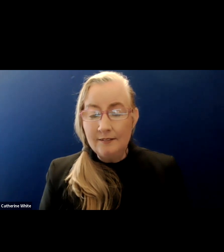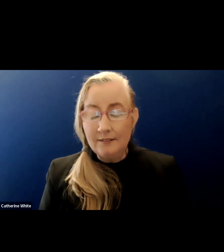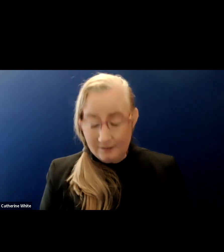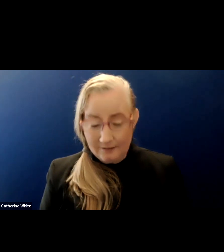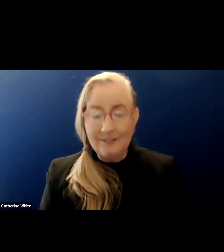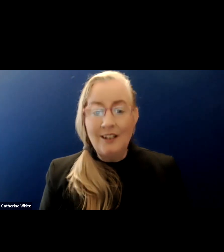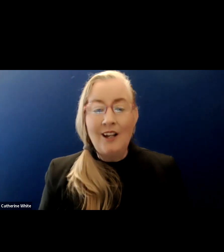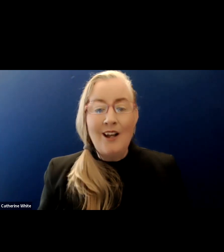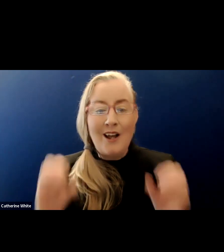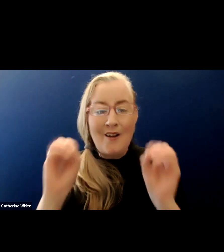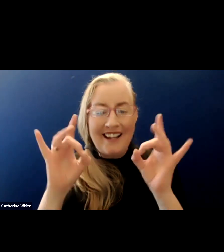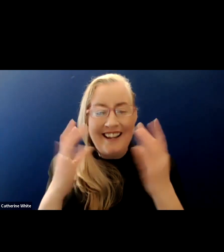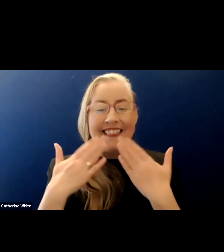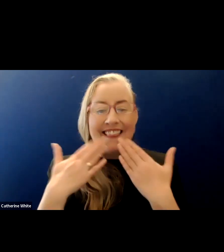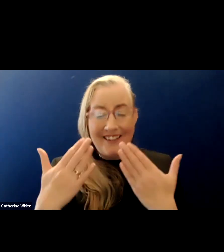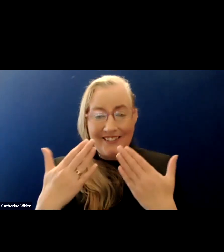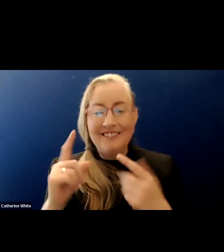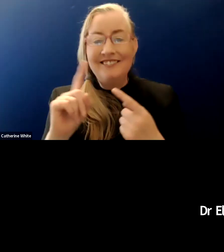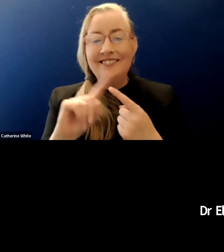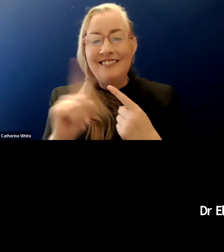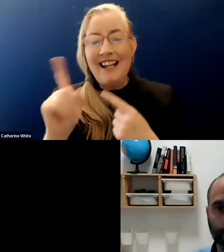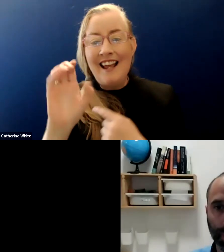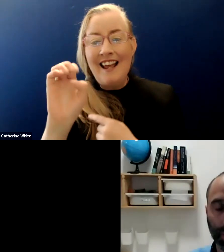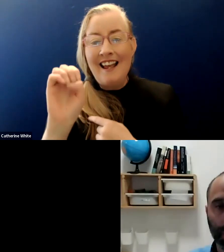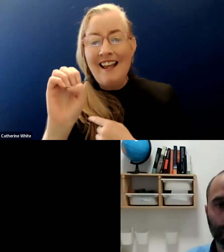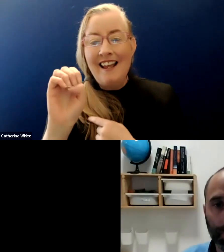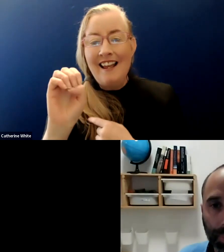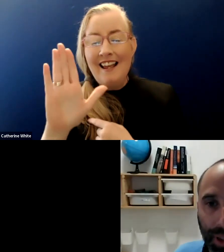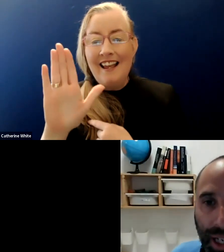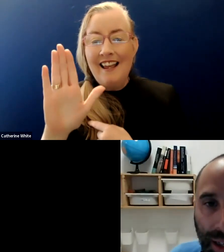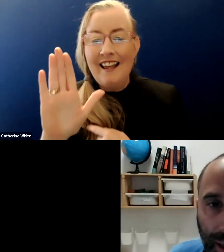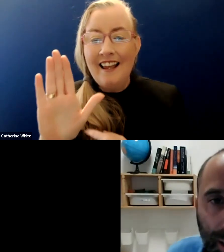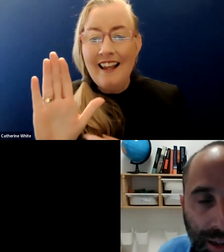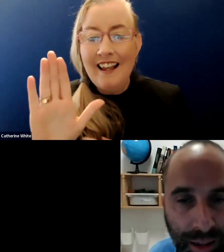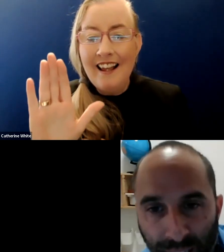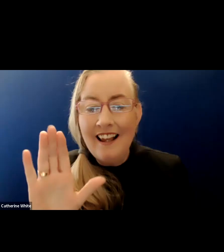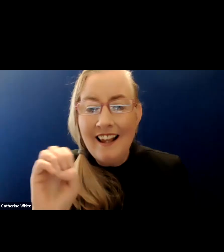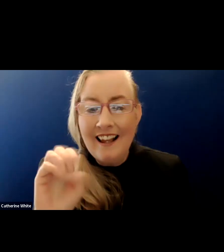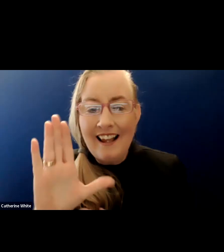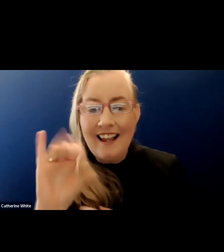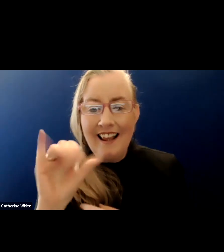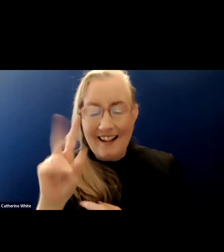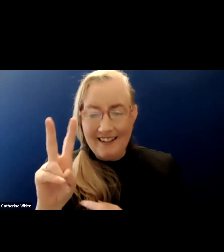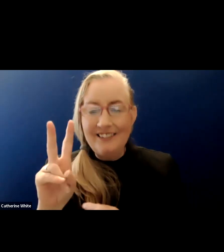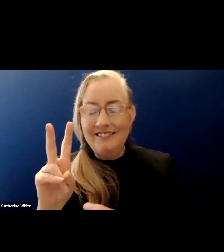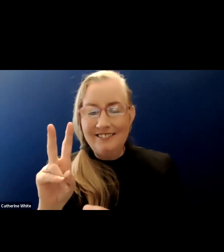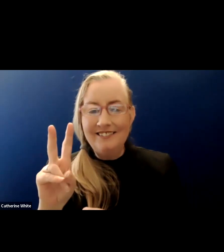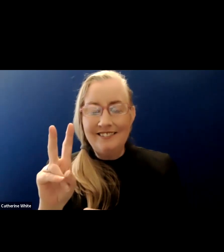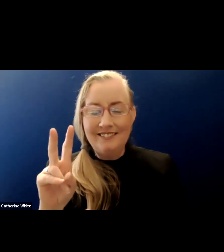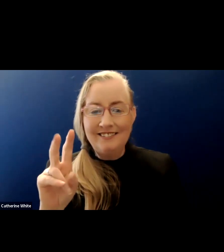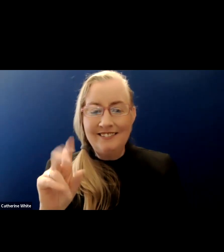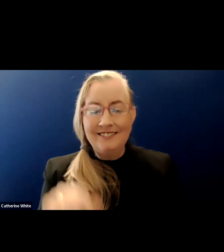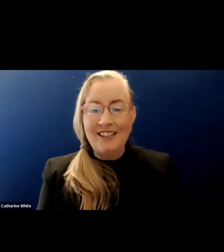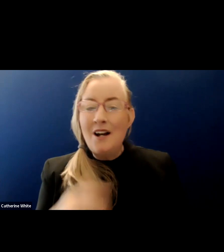Okay, thanks. We might go to you first, Eliav, if that's okay. Yeah. Hi, Noam. It's great hearing you